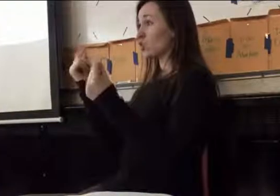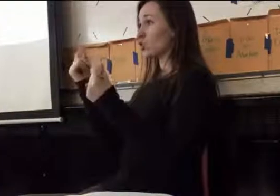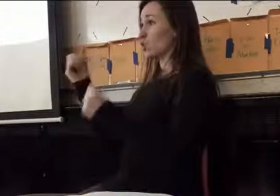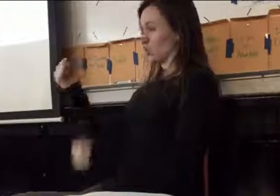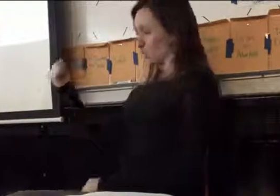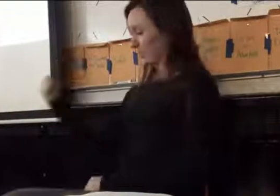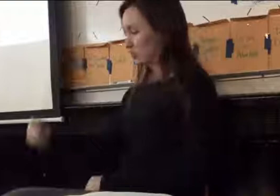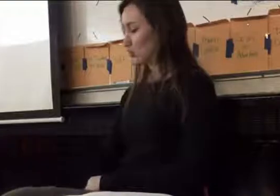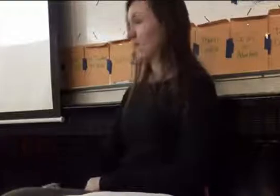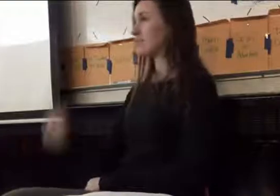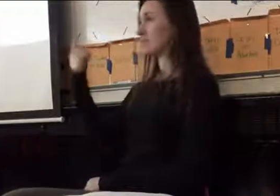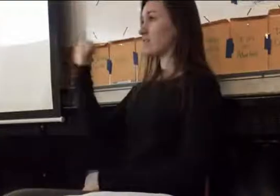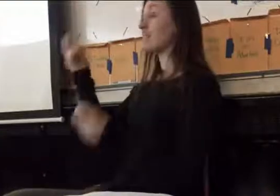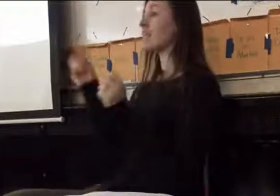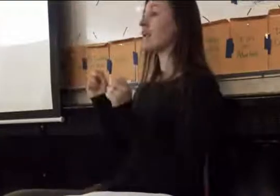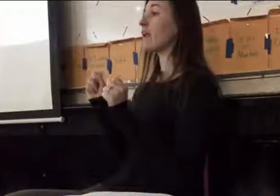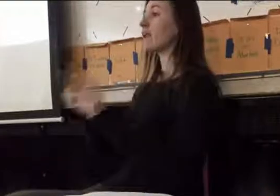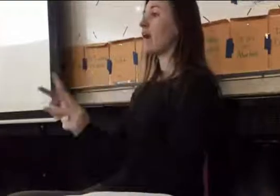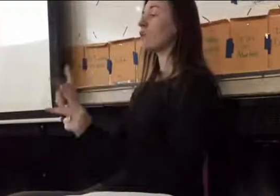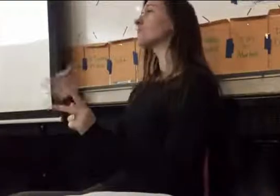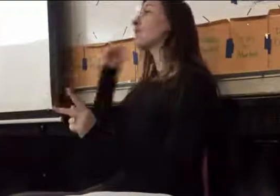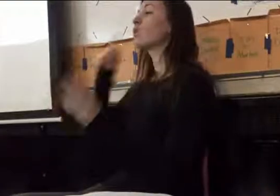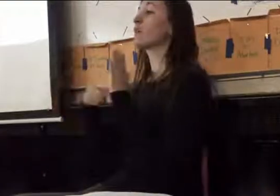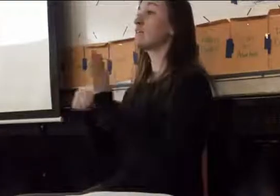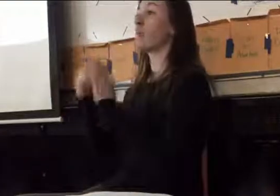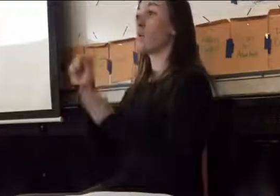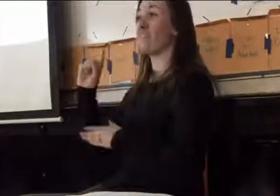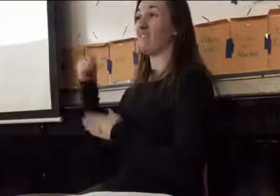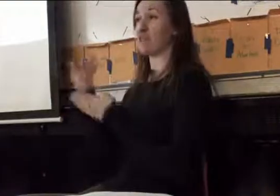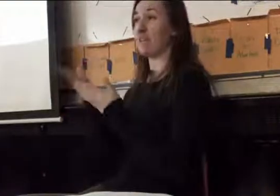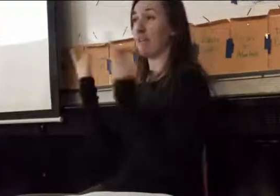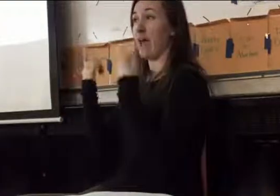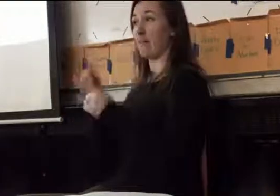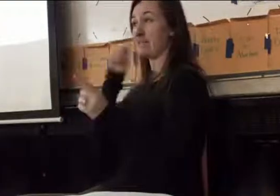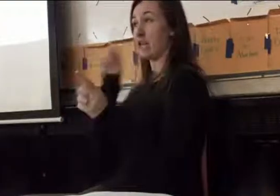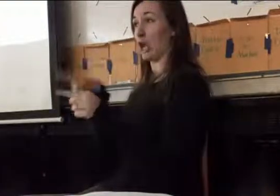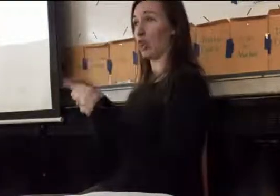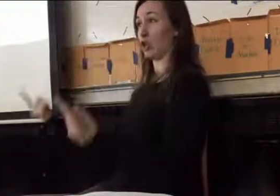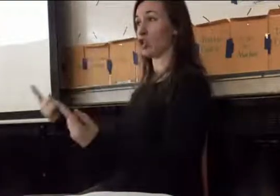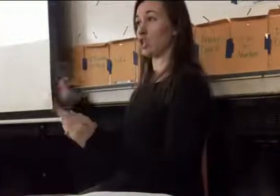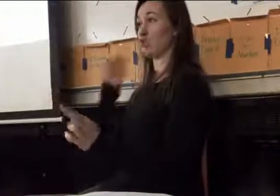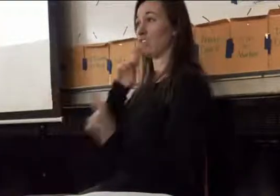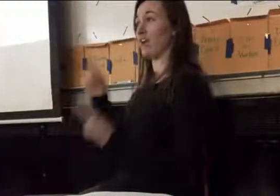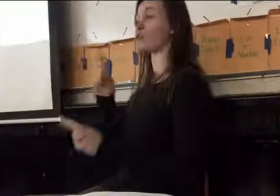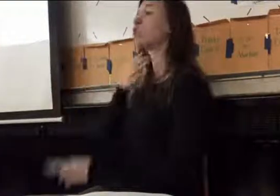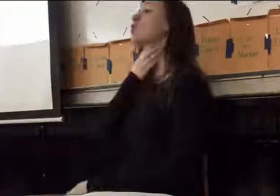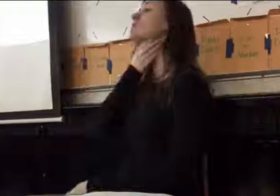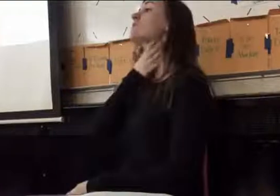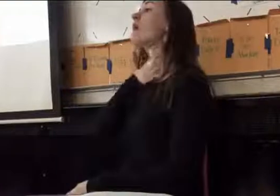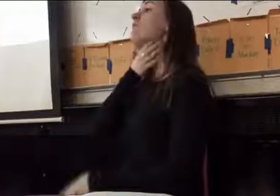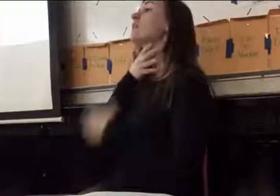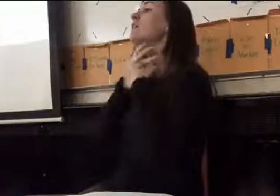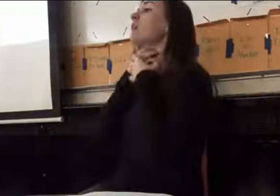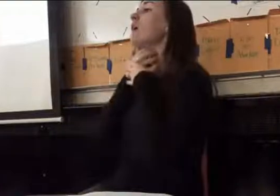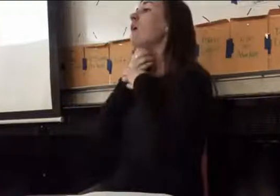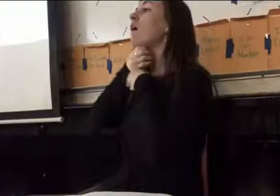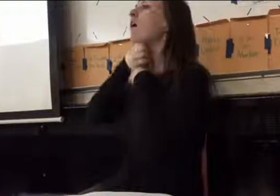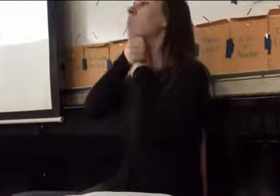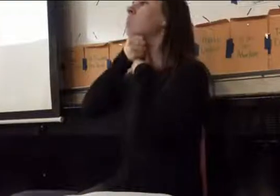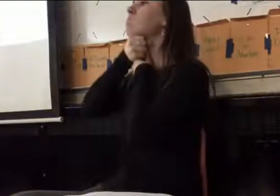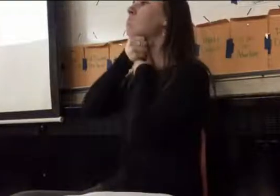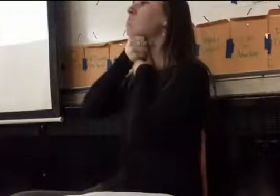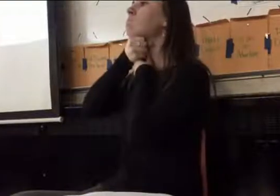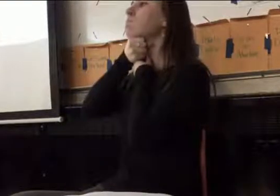that basically allows your, one of the first things that happens in an allergic reaction is your esophagus begins to close on itself.